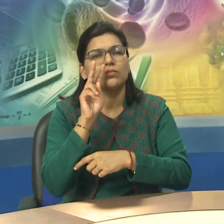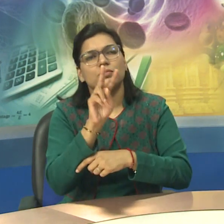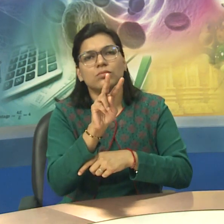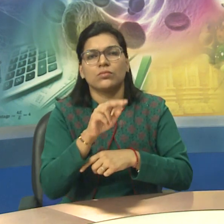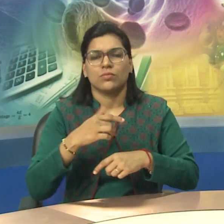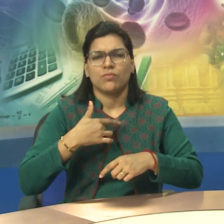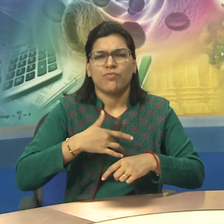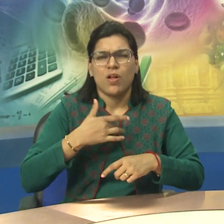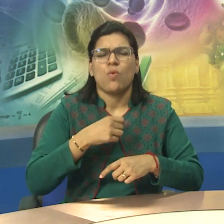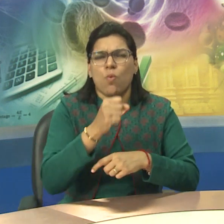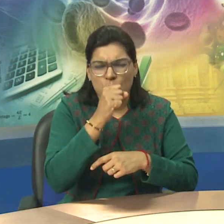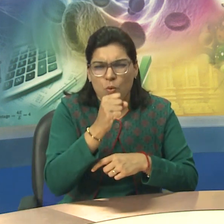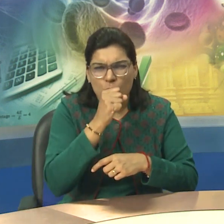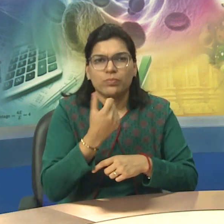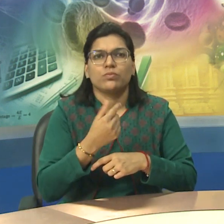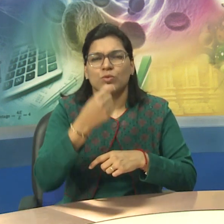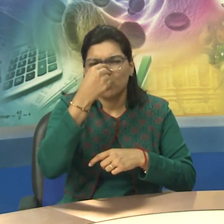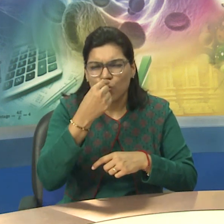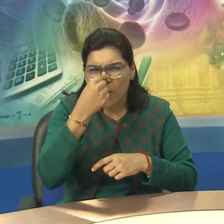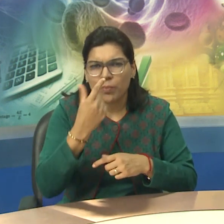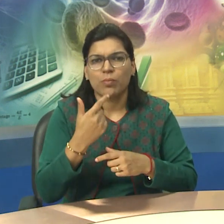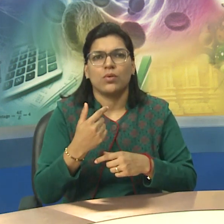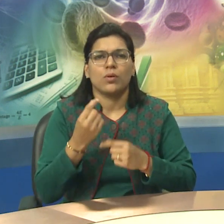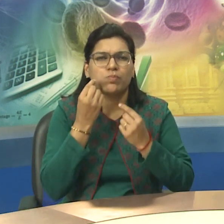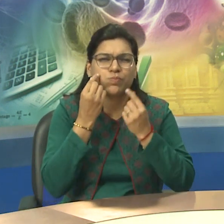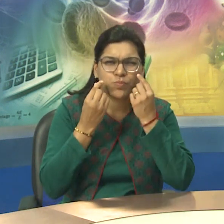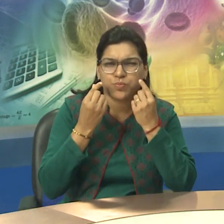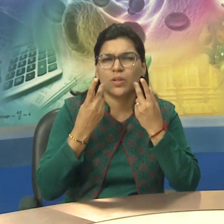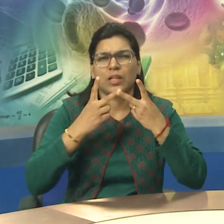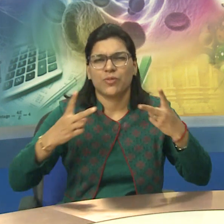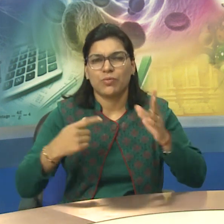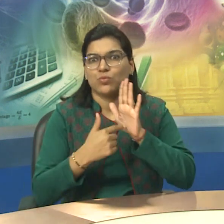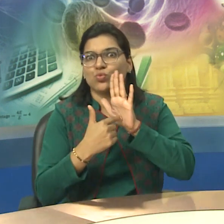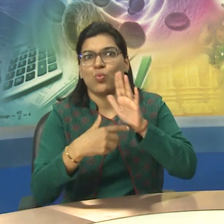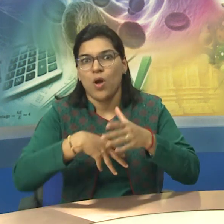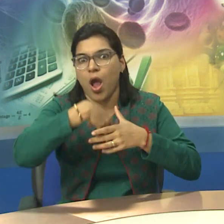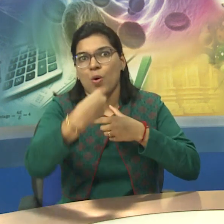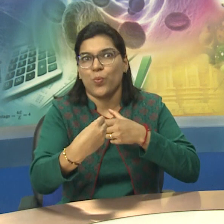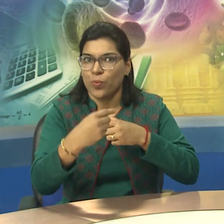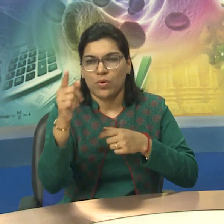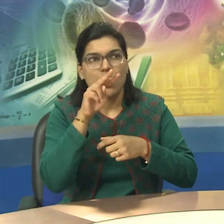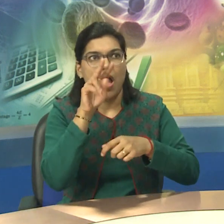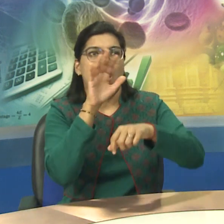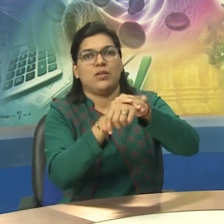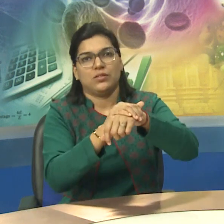External refers to the outside thing which we can see easily. For